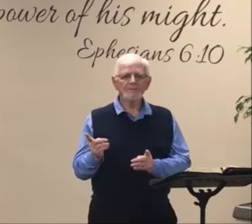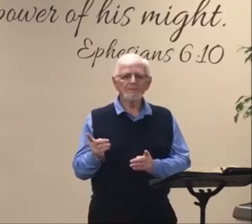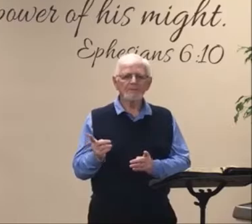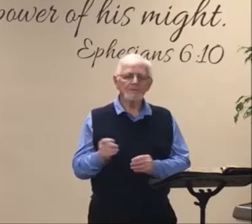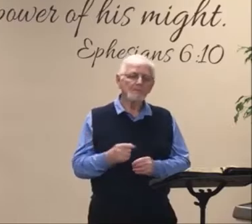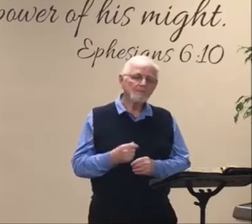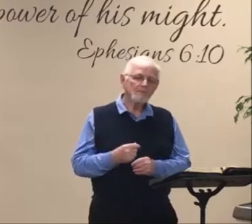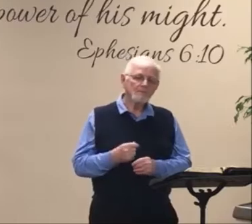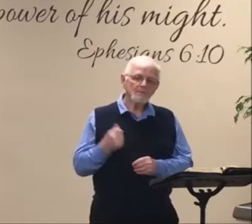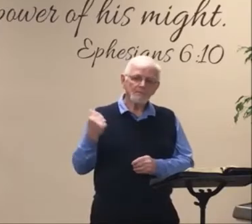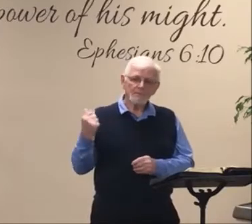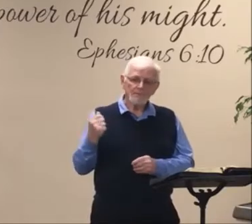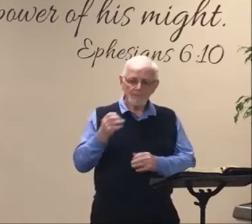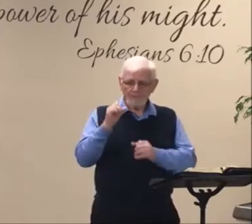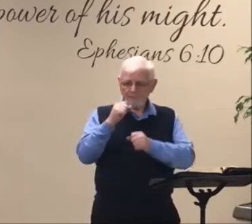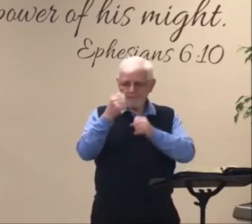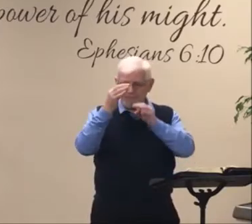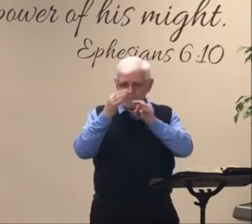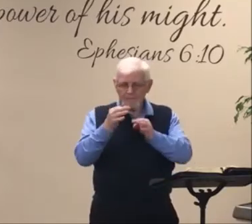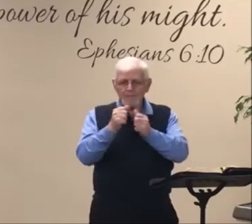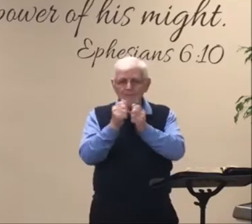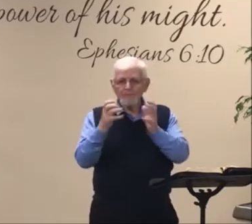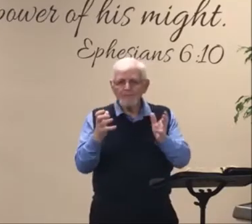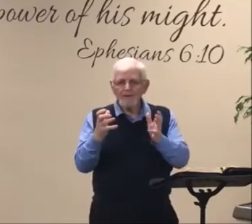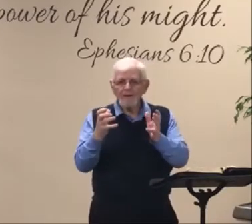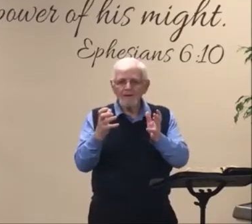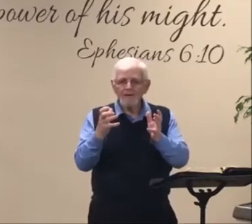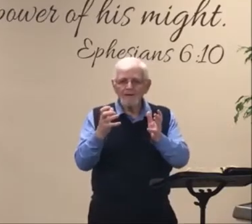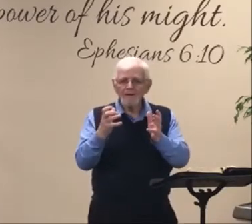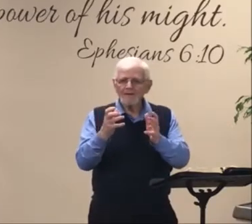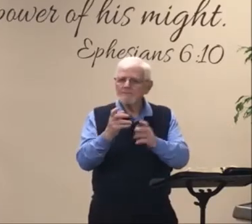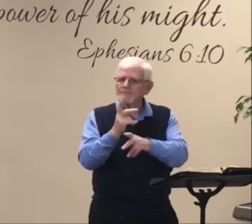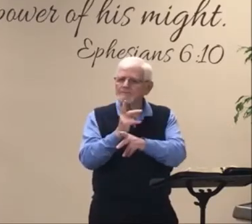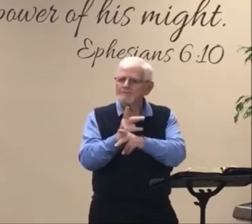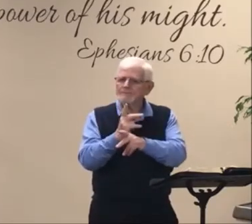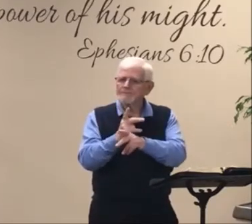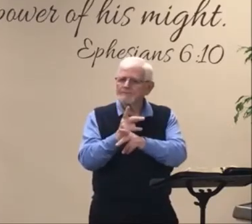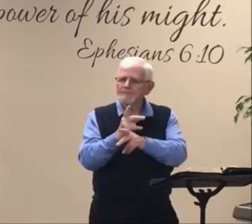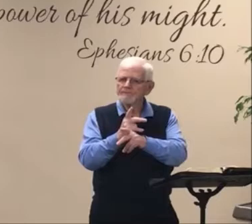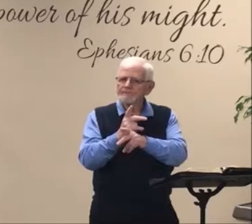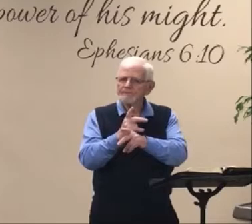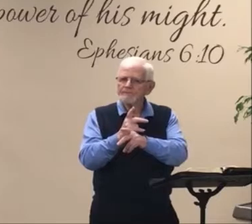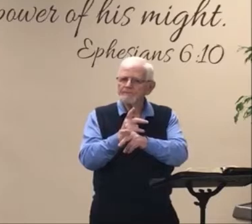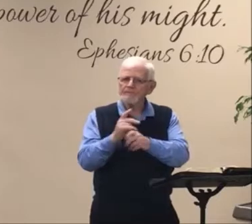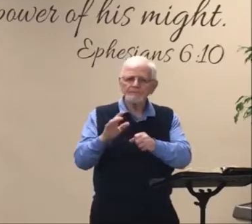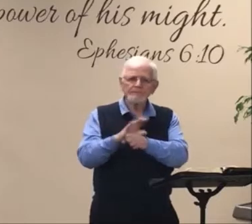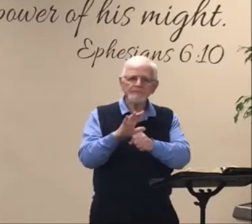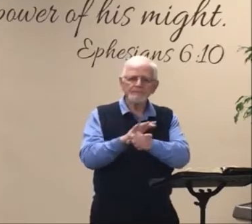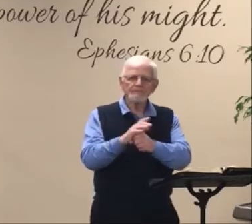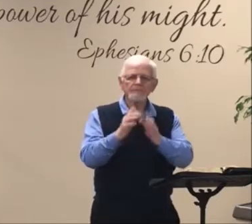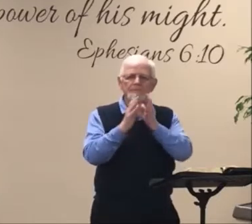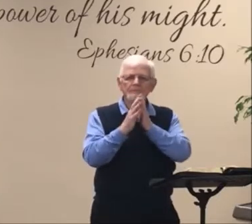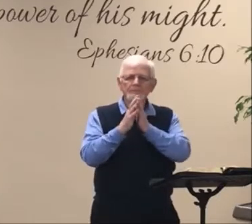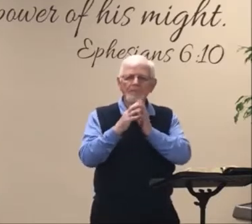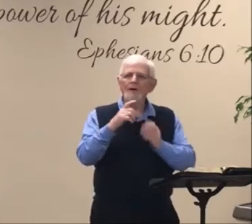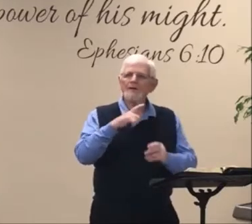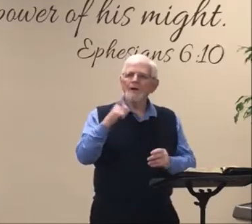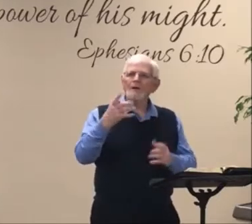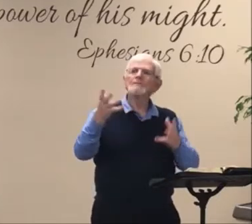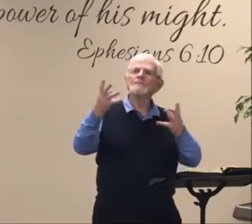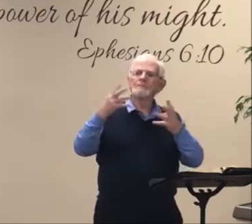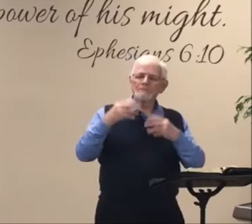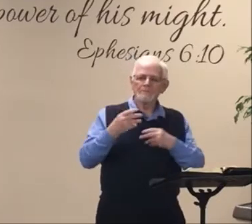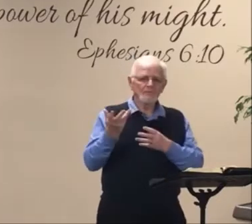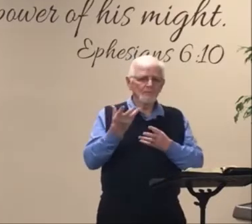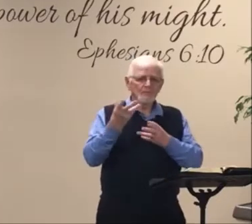me making a decision without a proper amount of prayer and without me saying, Lord, I'm willing to do either.